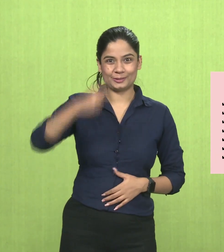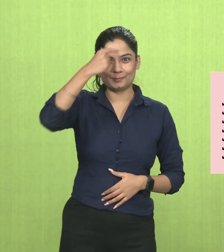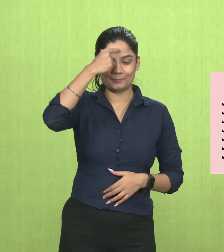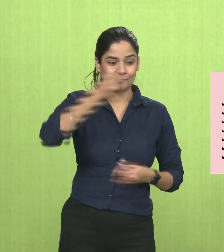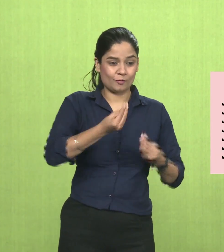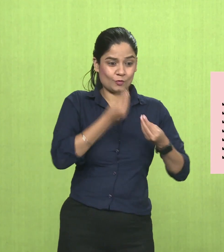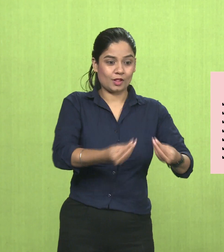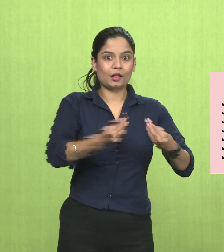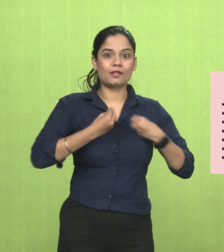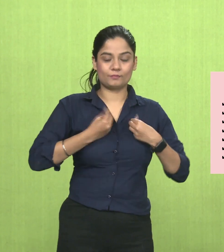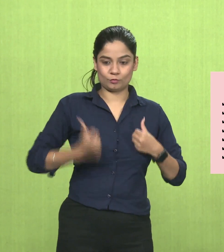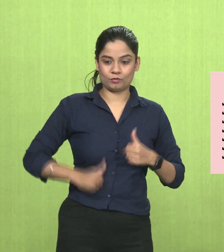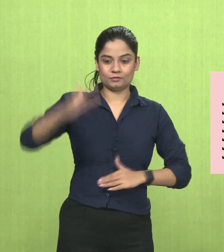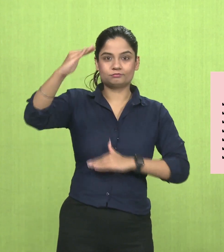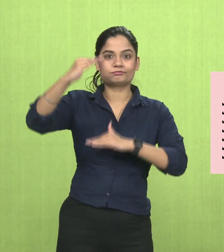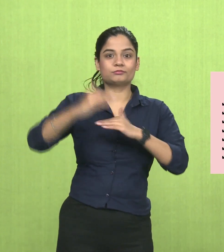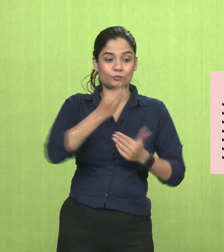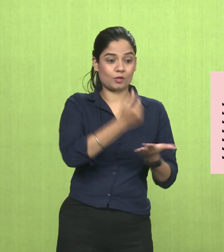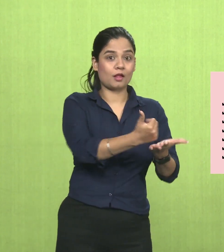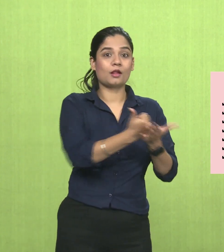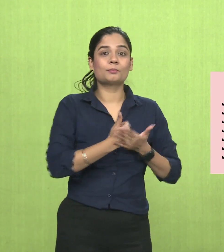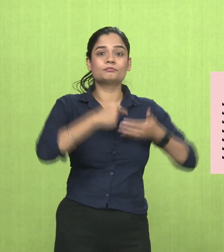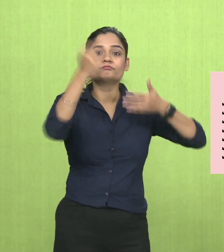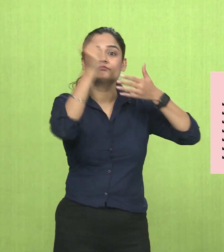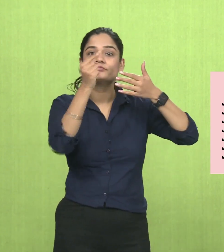Foods that can be taken during diarrhea to reduce diarrhea.